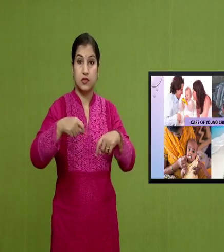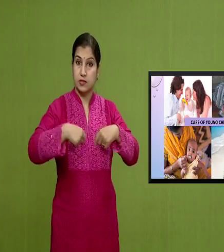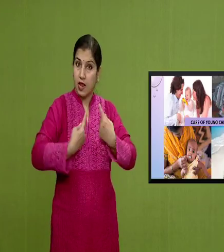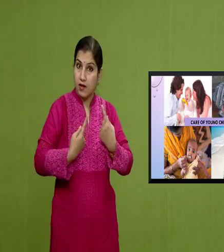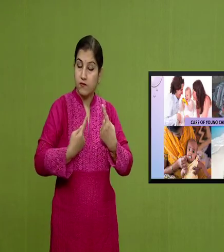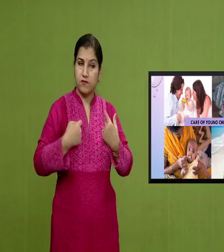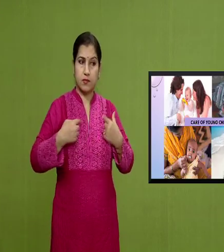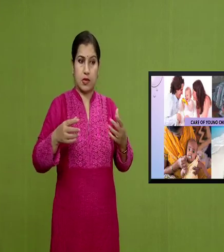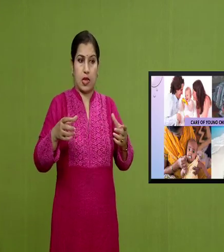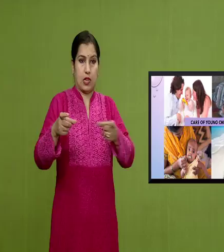self-control.